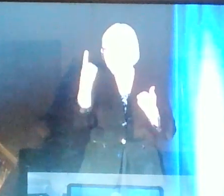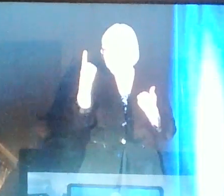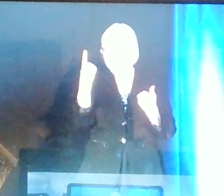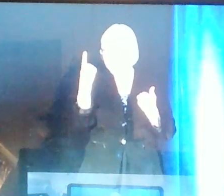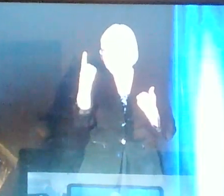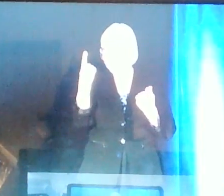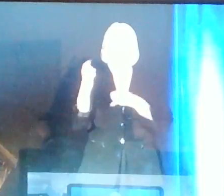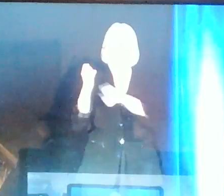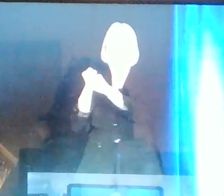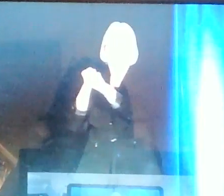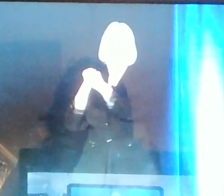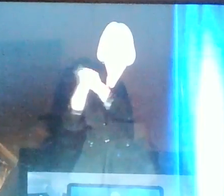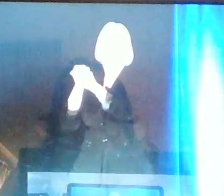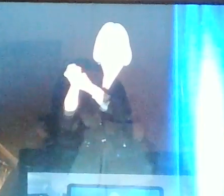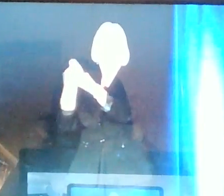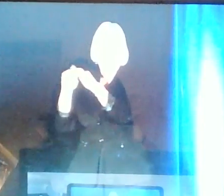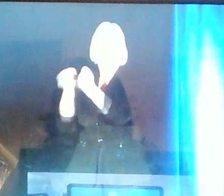Canada has 1 baseball team.